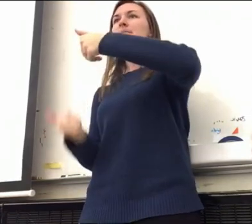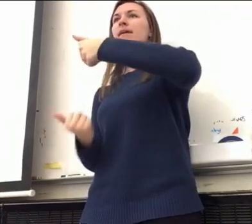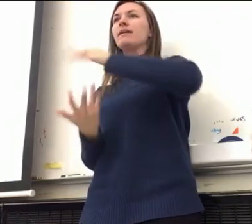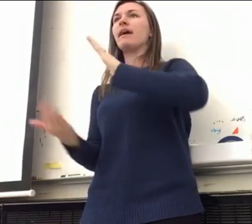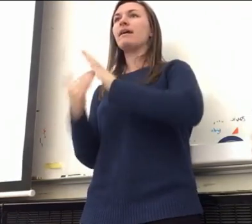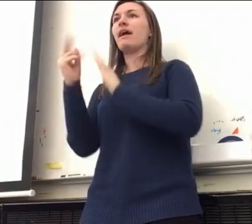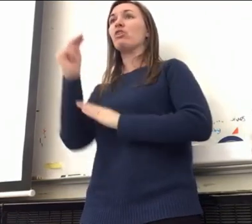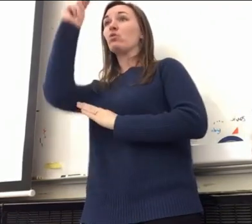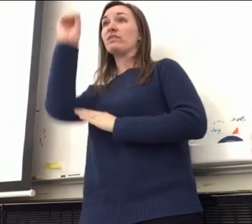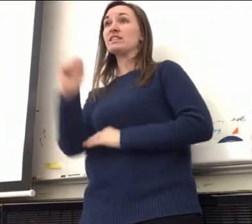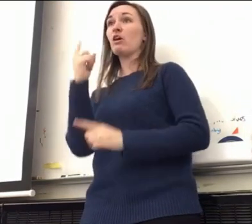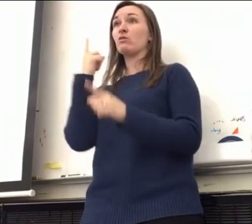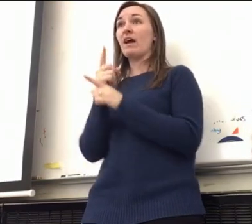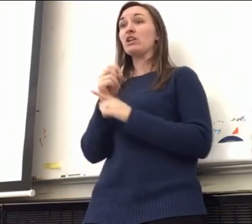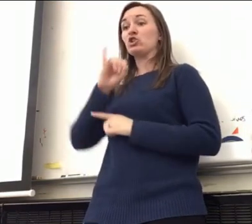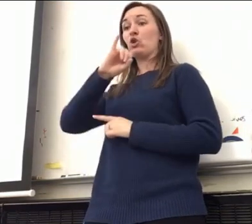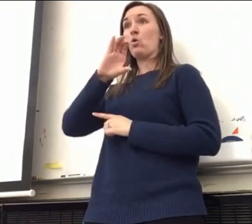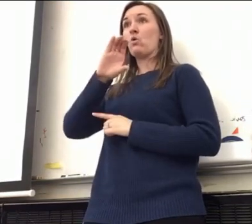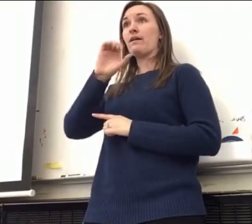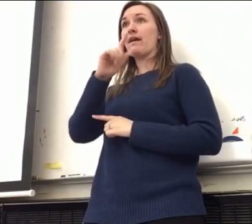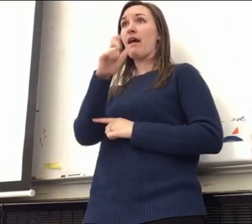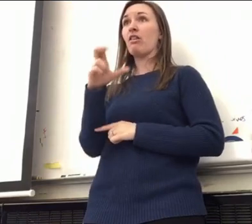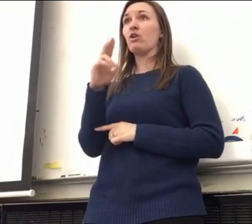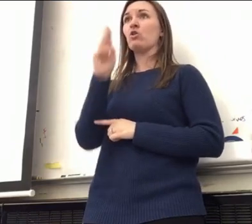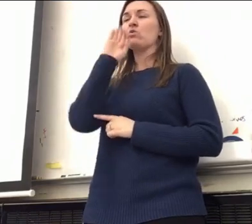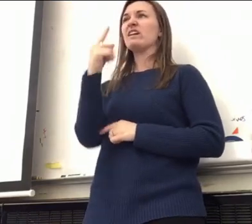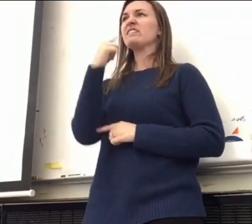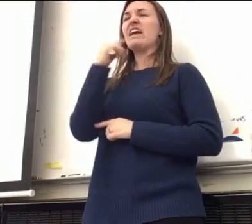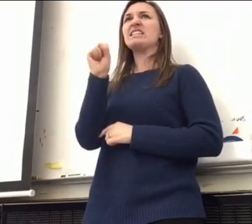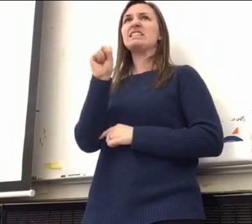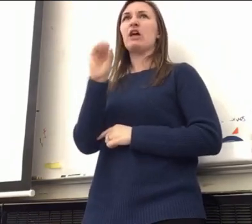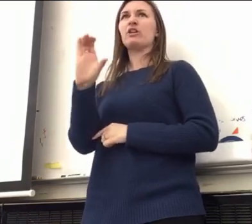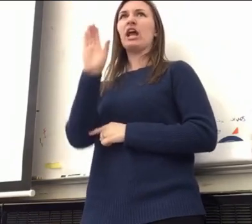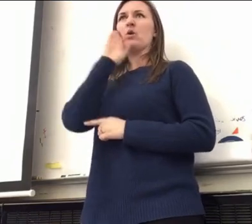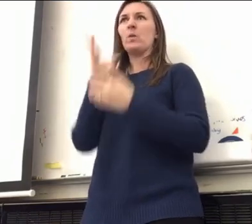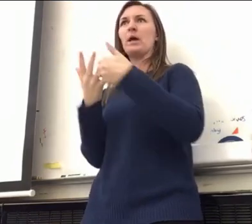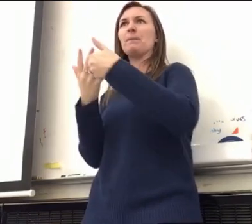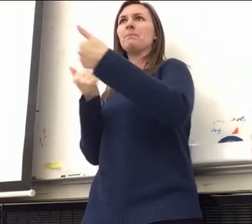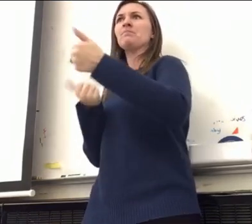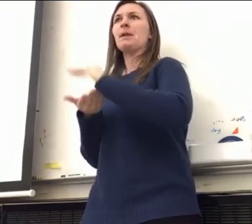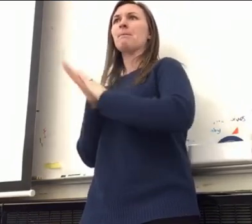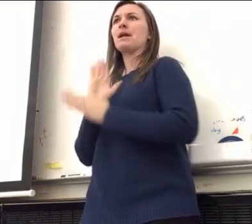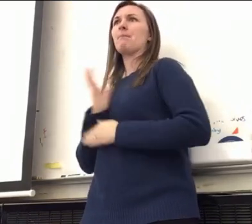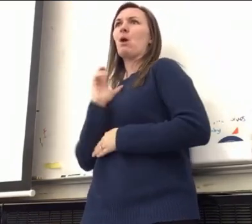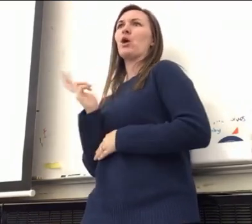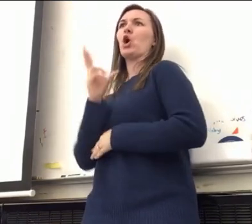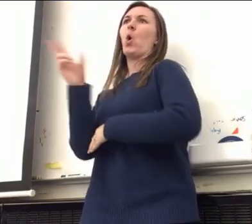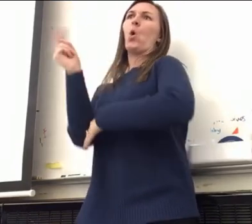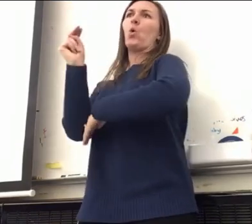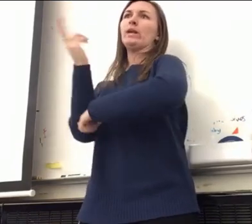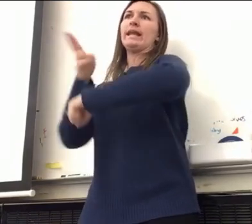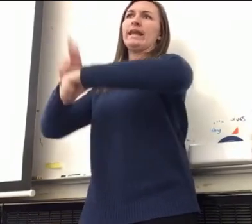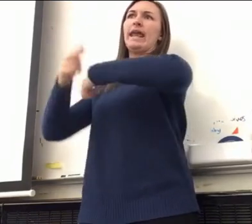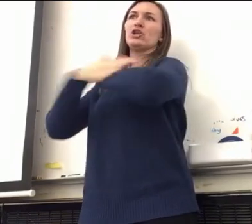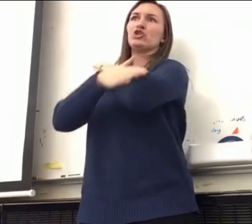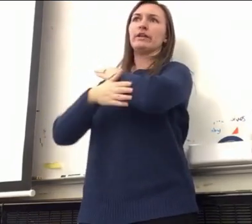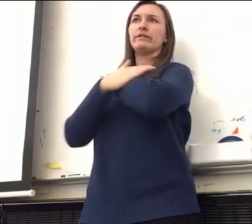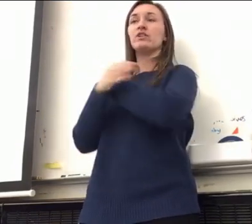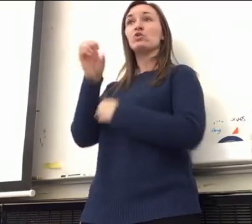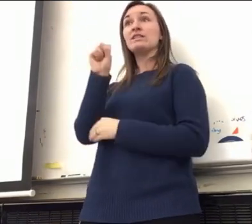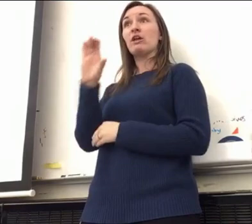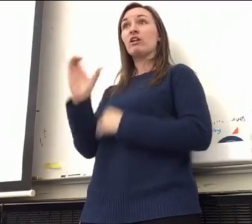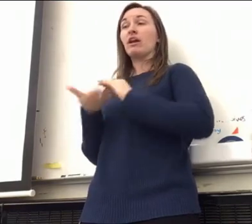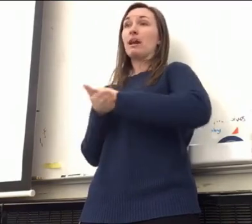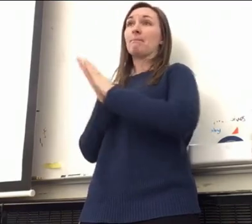John C. Calhoun is going to say that South Carolina is going to secede and become its own nation. So South